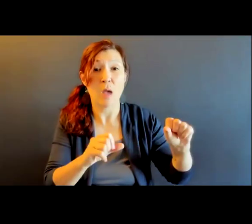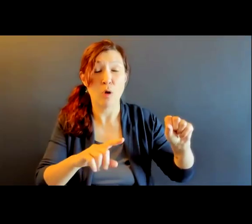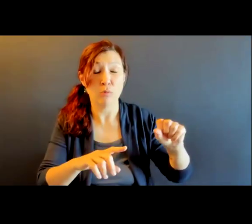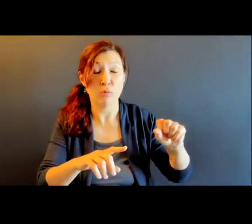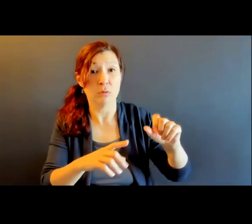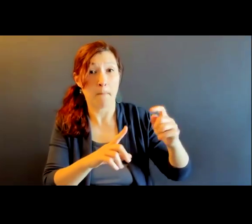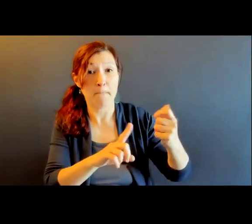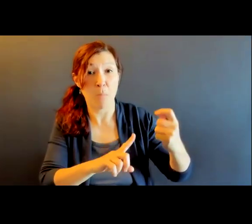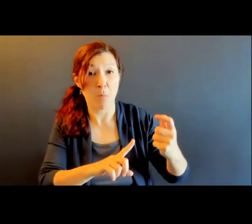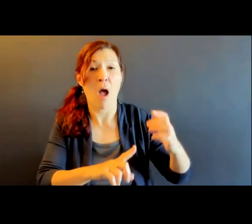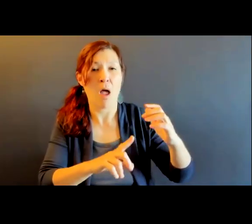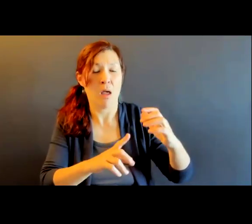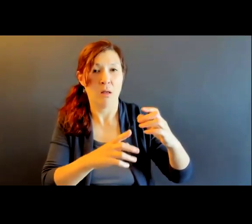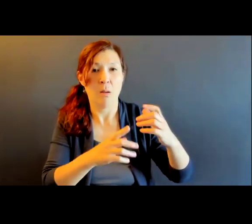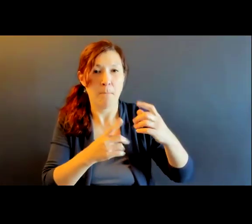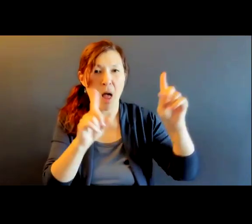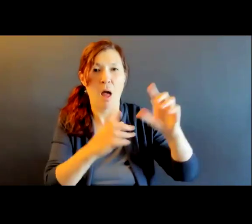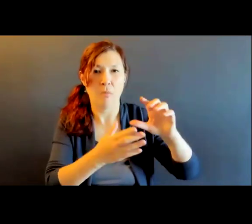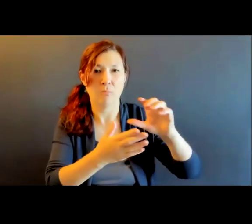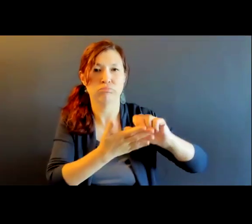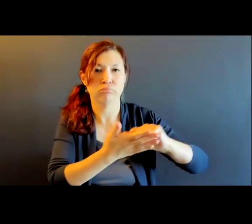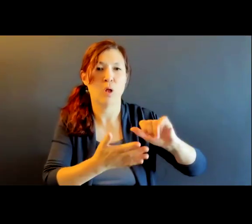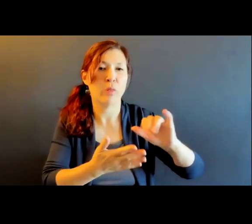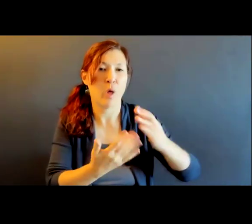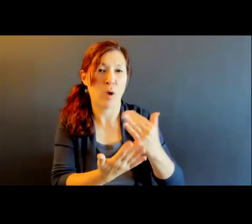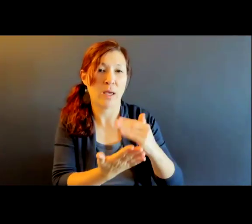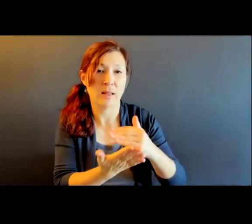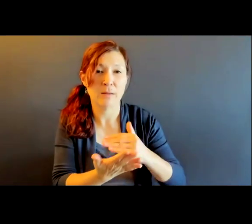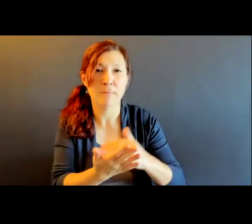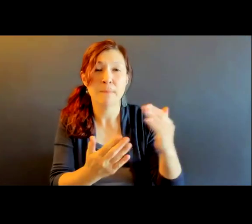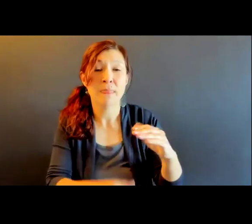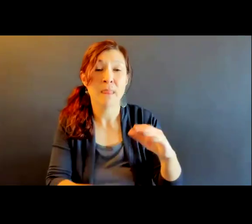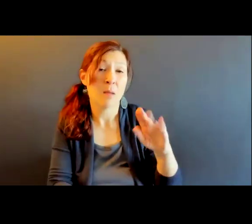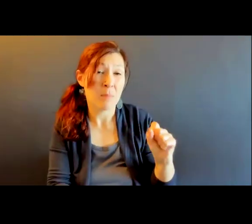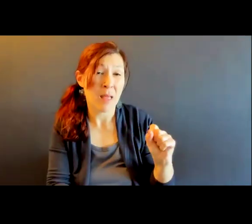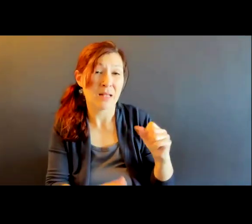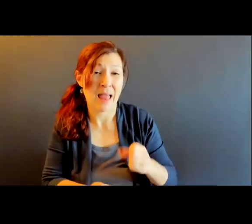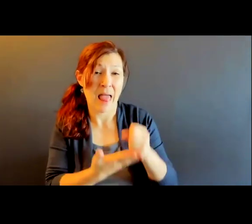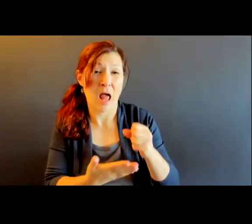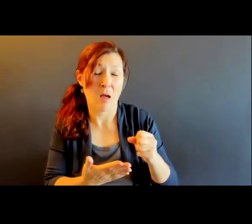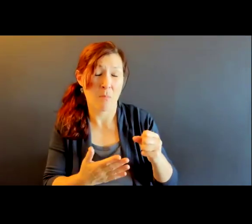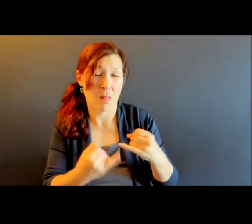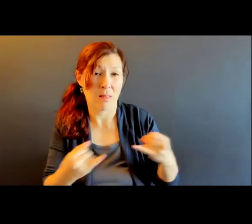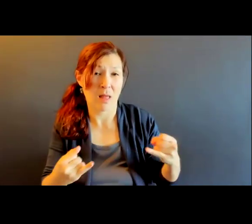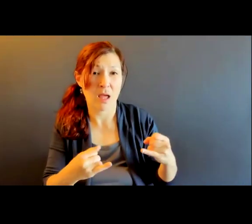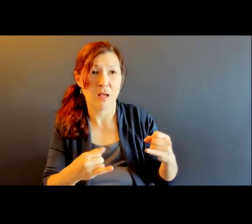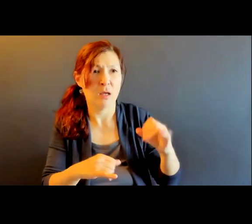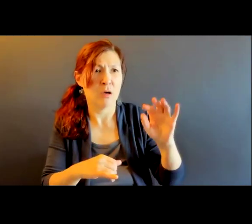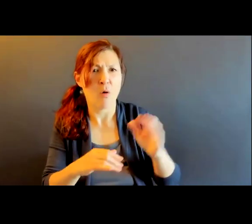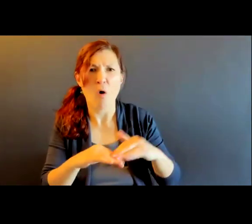Helpline, between August 20th and September 2nd, the BPS helpline was contacted more than 4,700